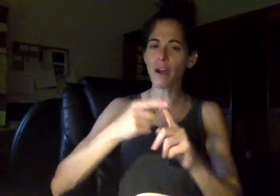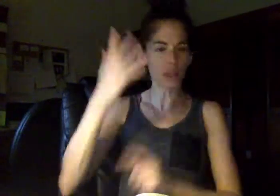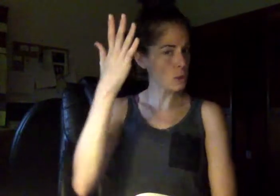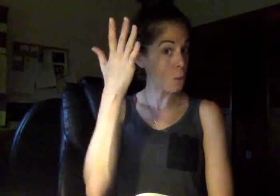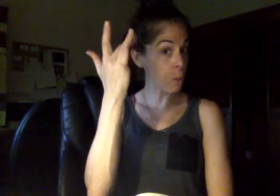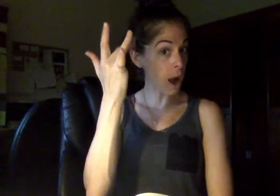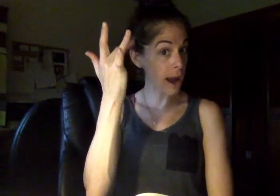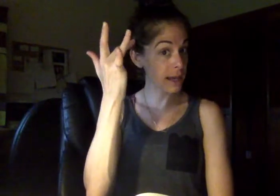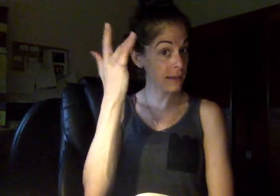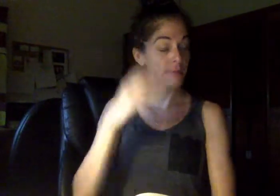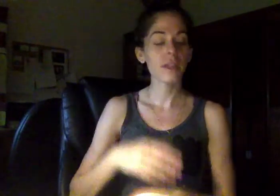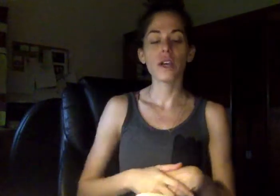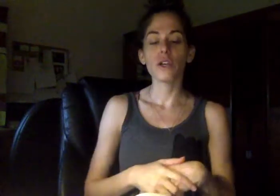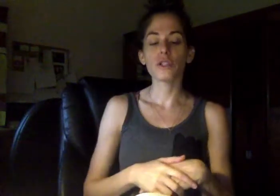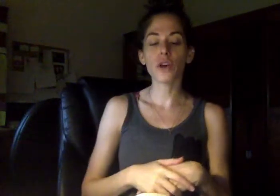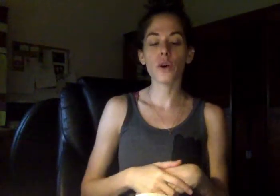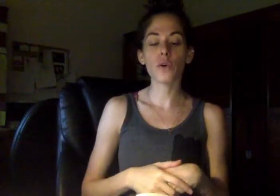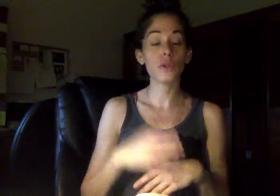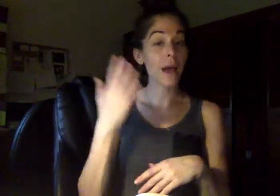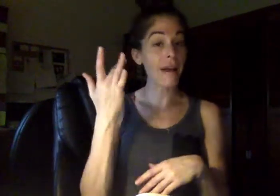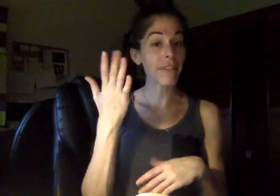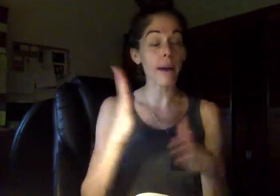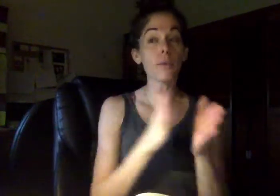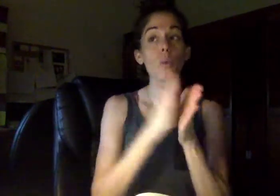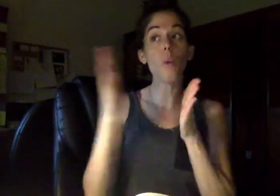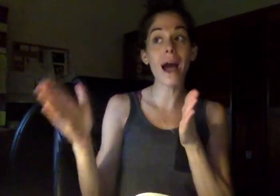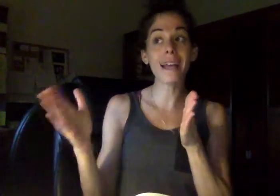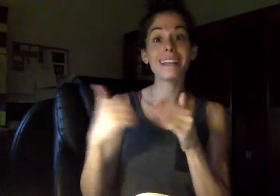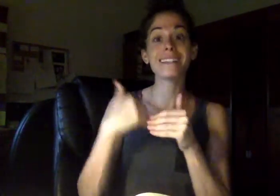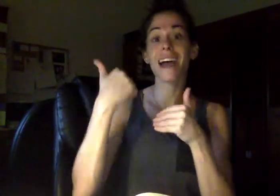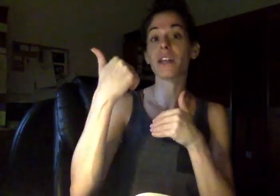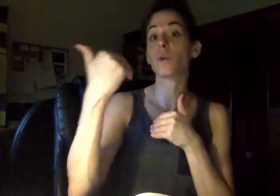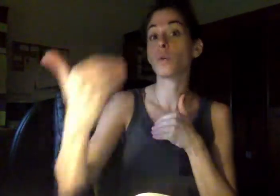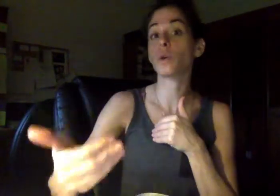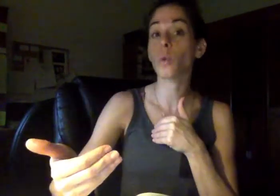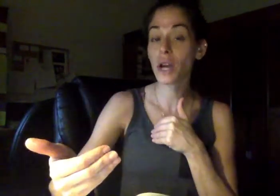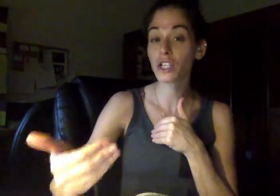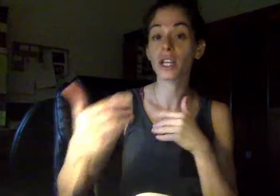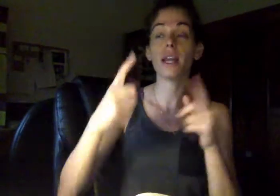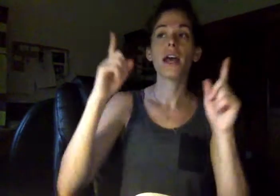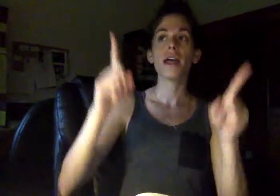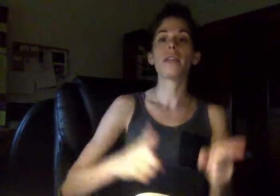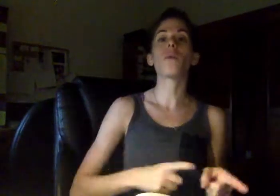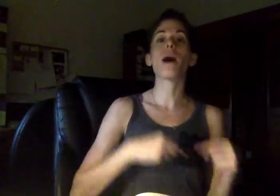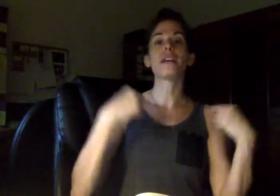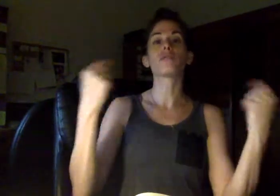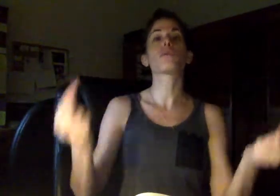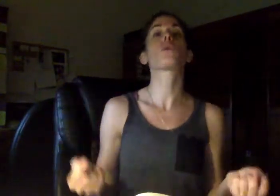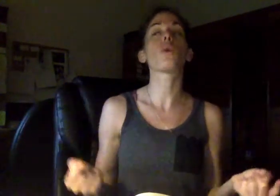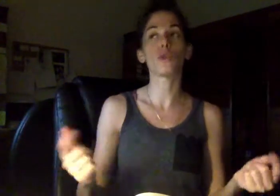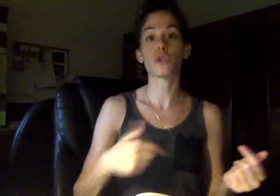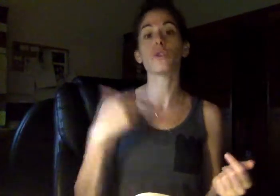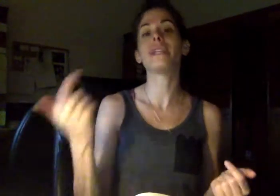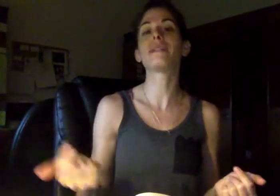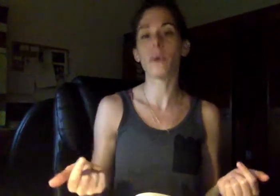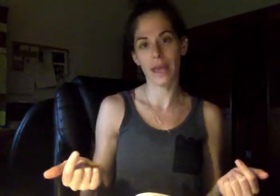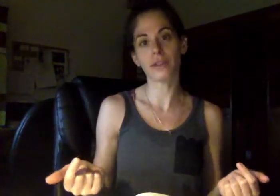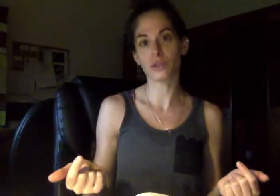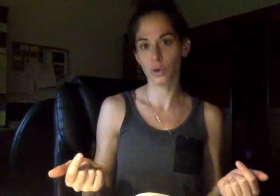friends. Why? So you have that. The why is not a question. The why is a rhetorical, so that he's going to answer the